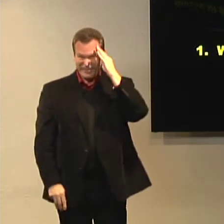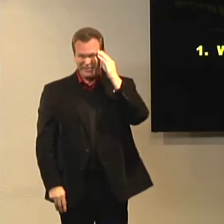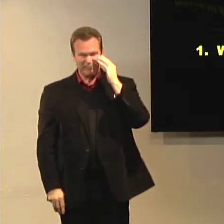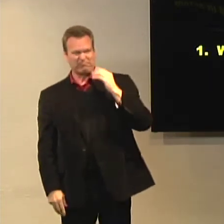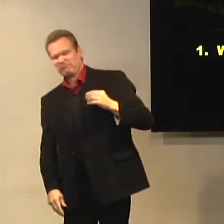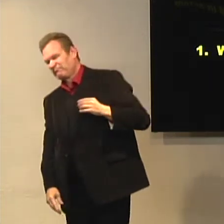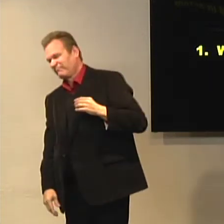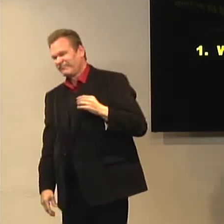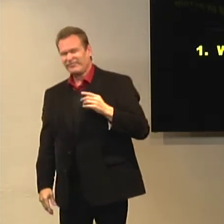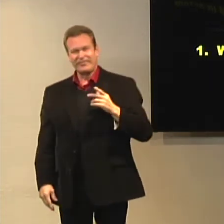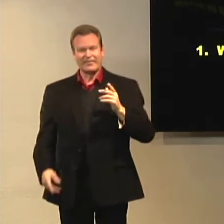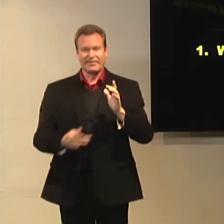And